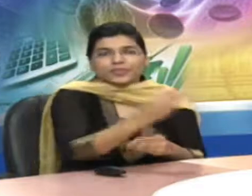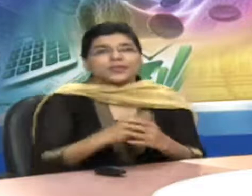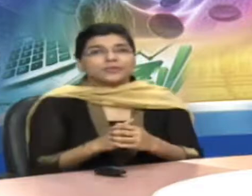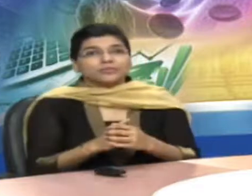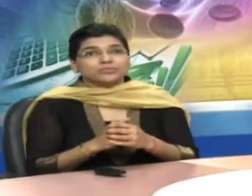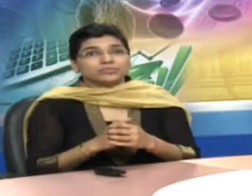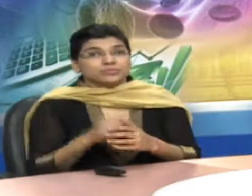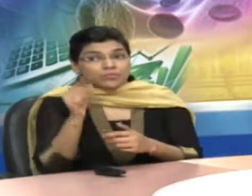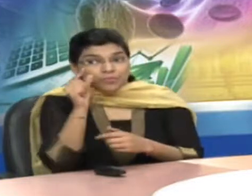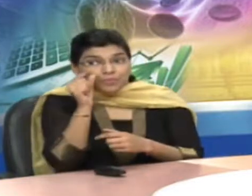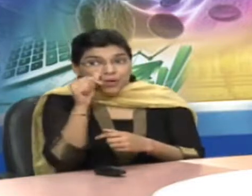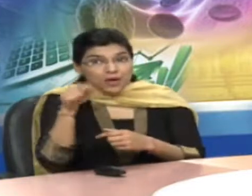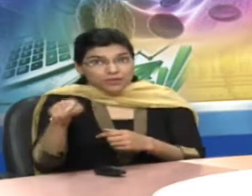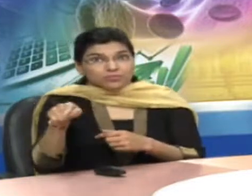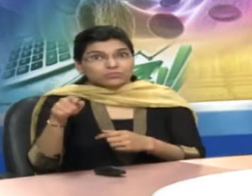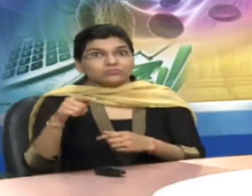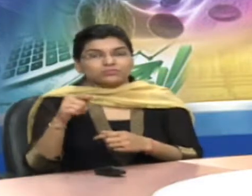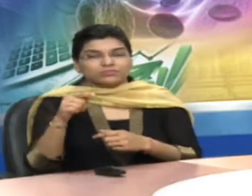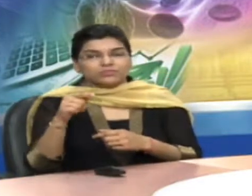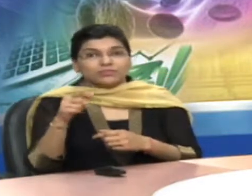the elderly man said to the clerk,